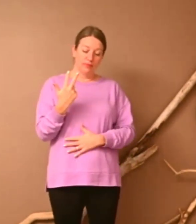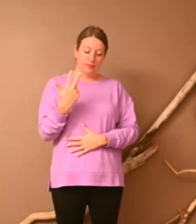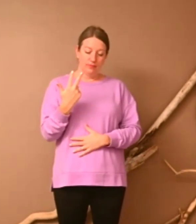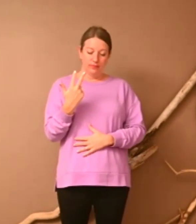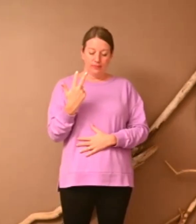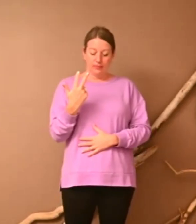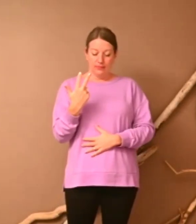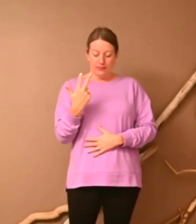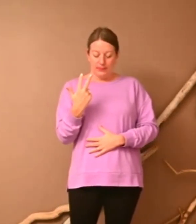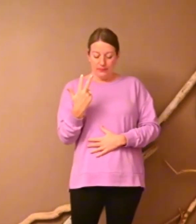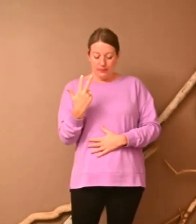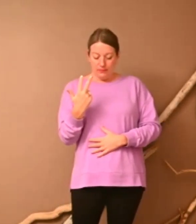Maybe 3 more.